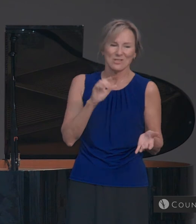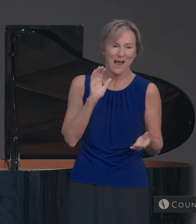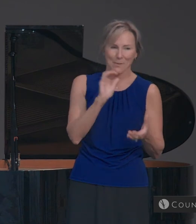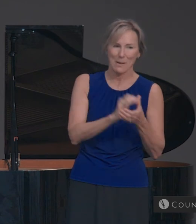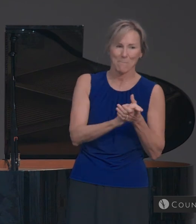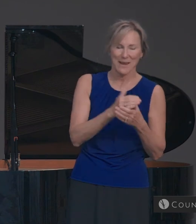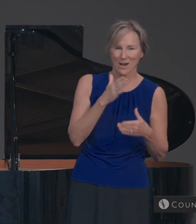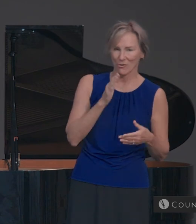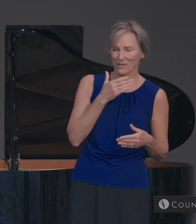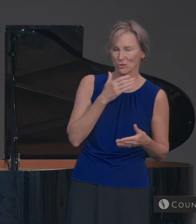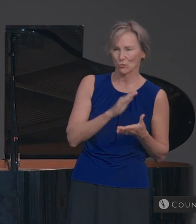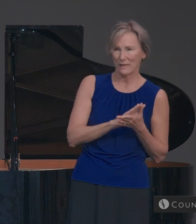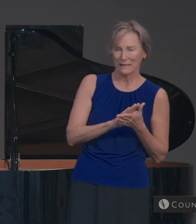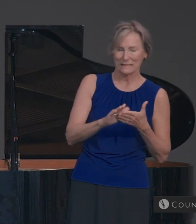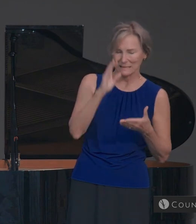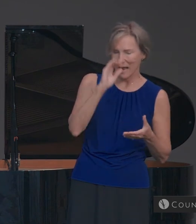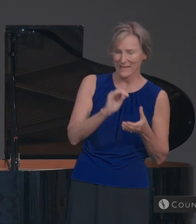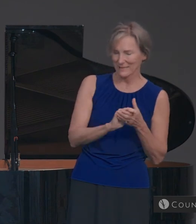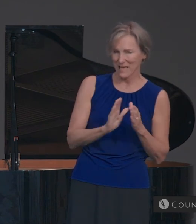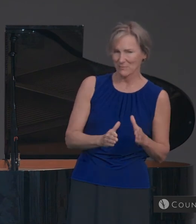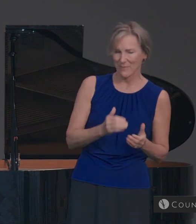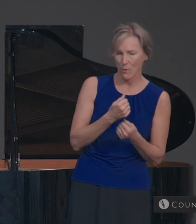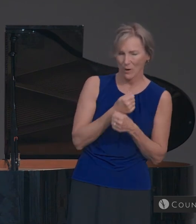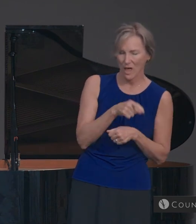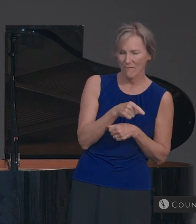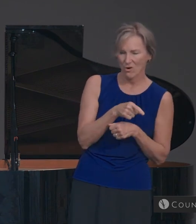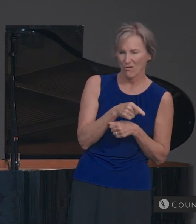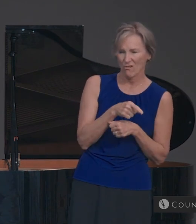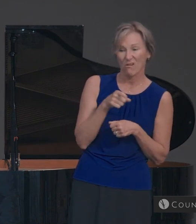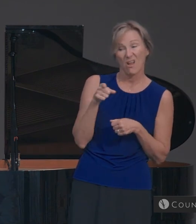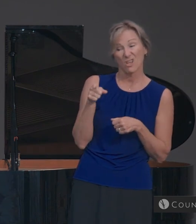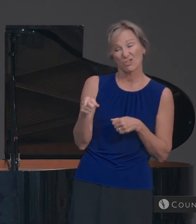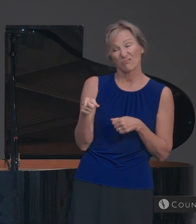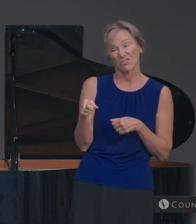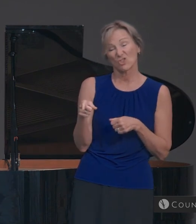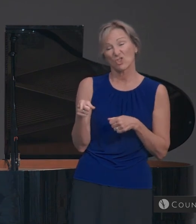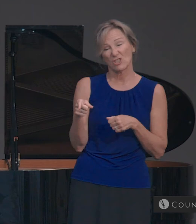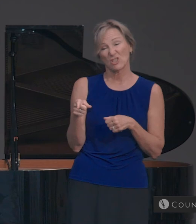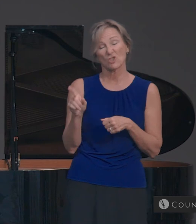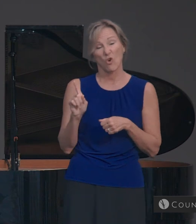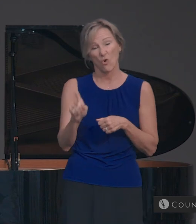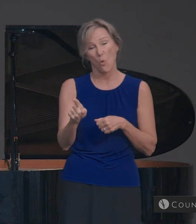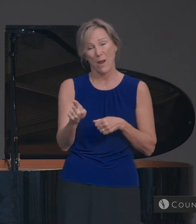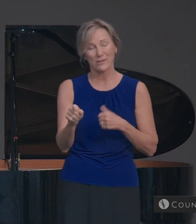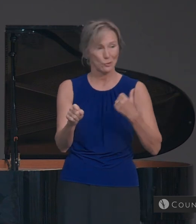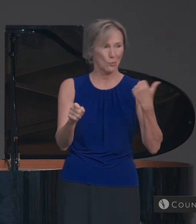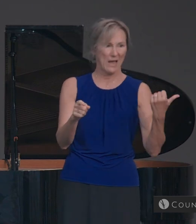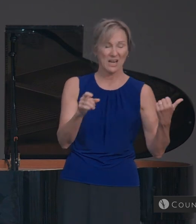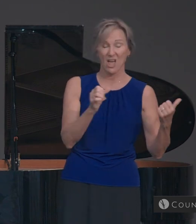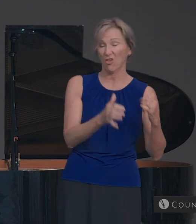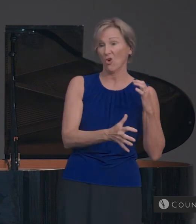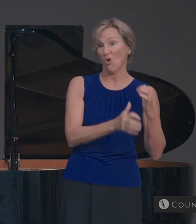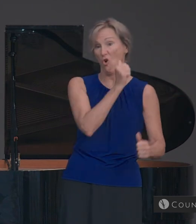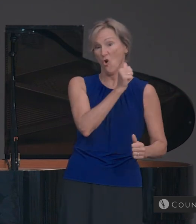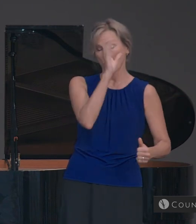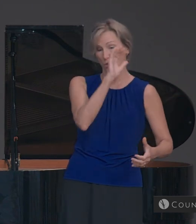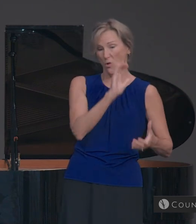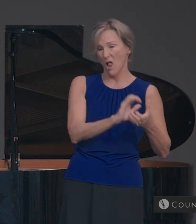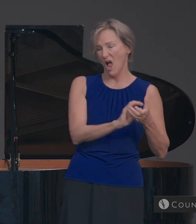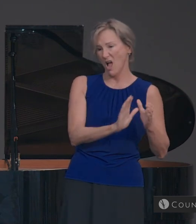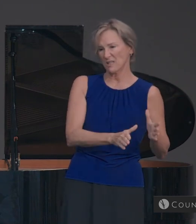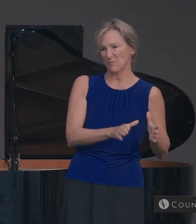Not to a husband that would love her. Going away to a husband that would treat her harshly. Would be a cruel husband. She would be